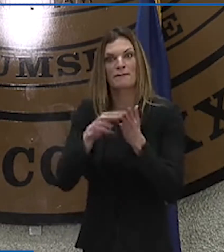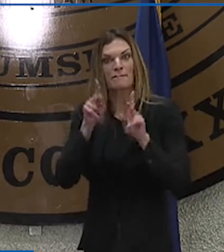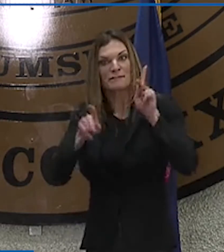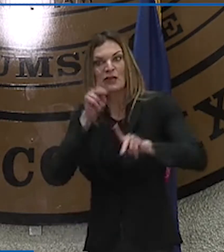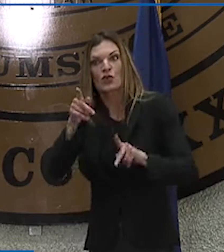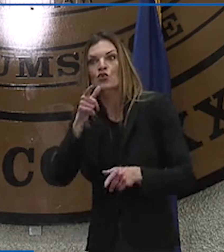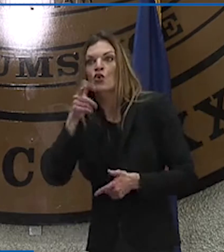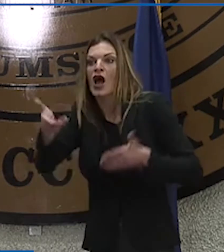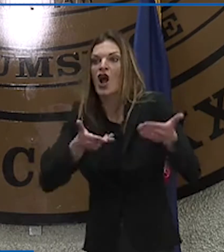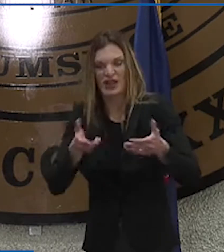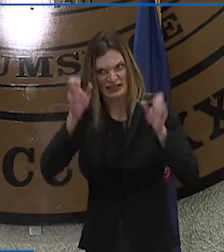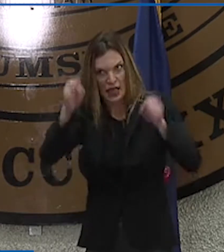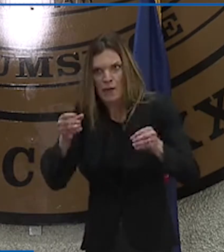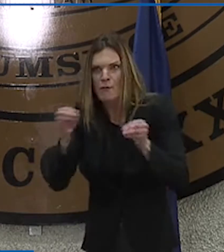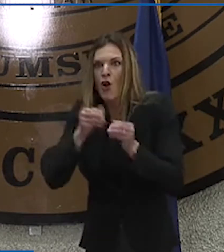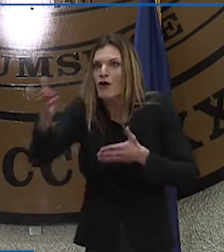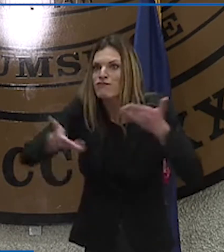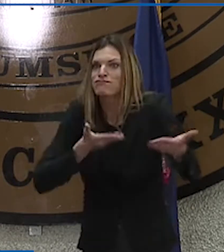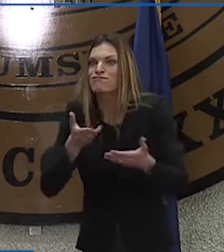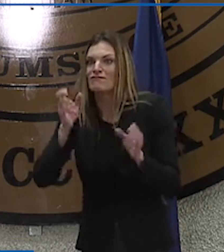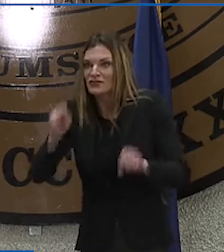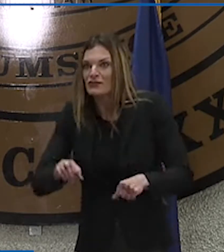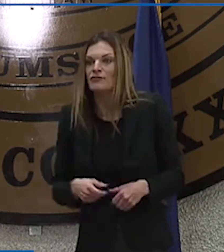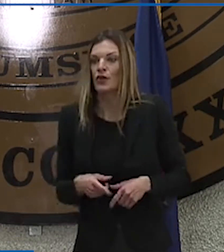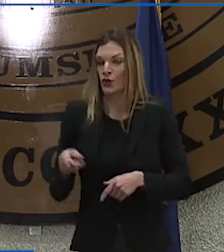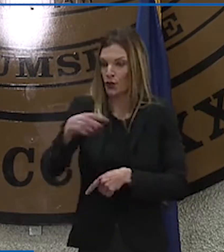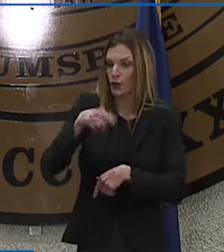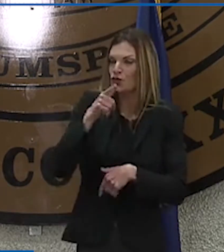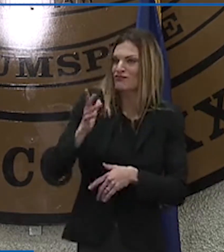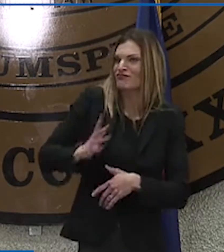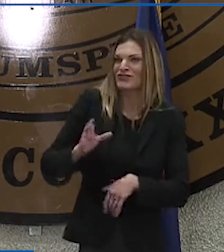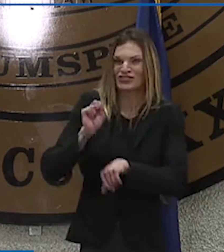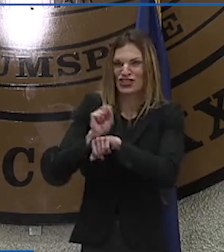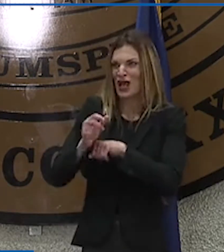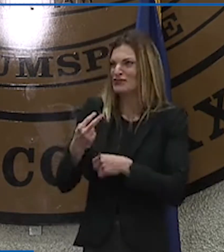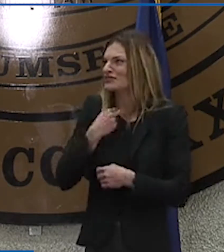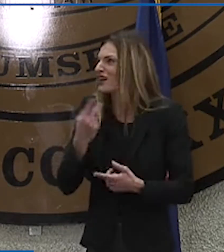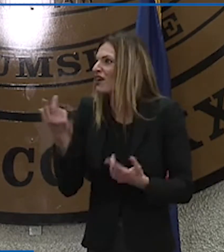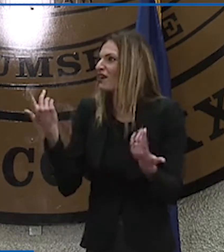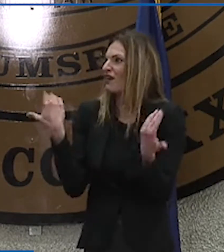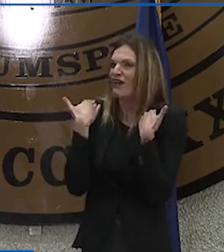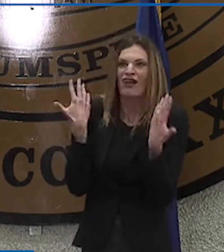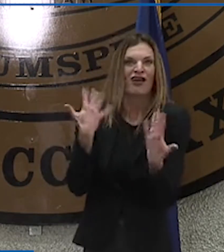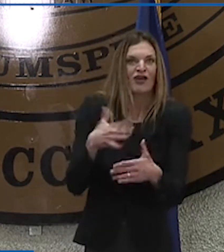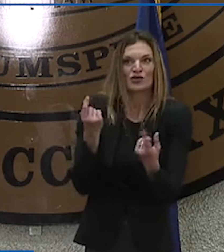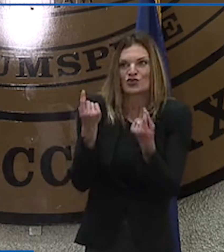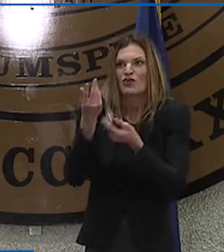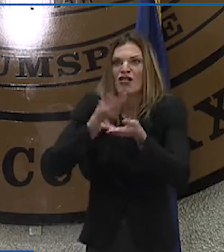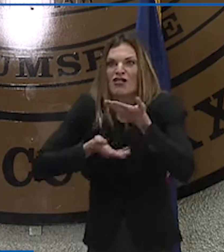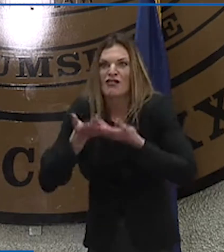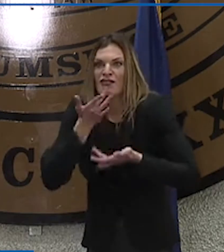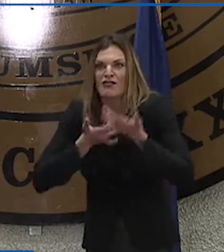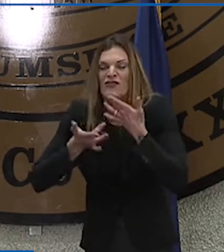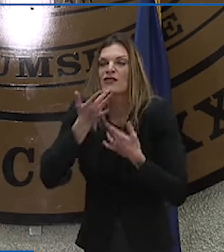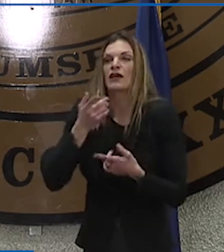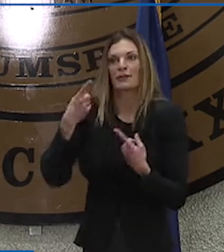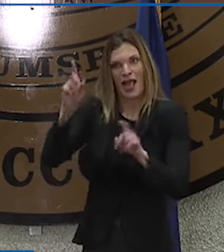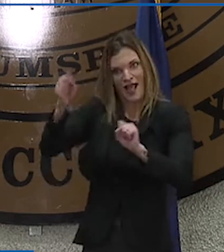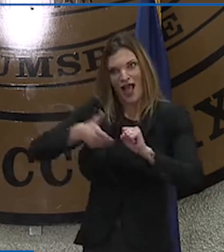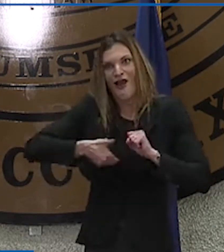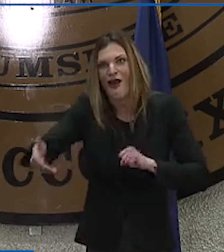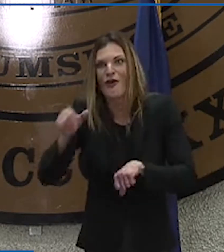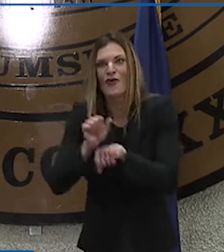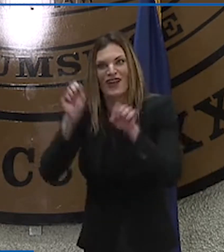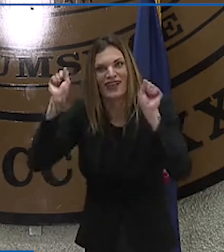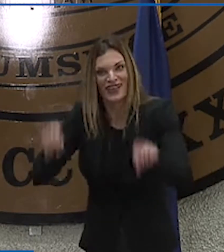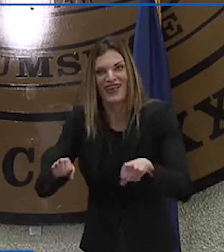increase incomes for hundreds of thousands of people and their families, and allow hundreds of thousands of people to fully participate in our economy and our